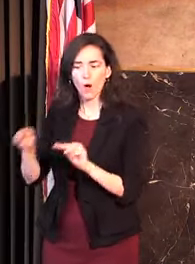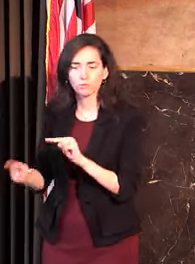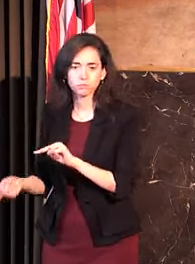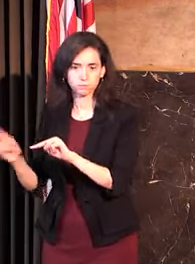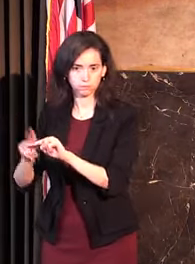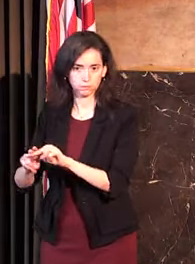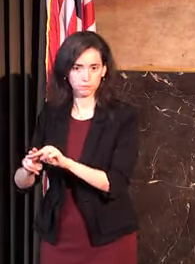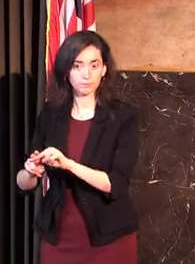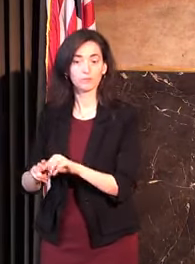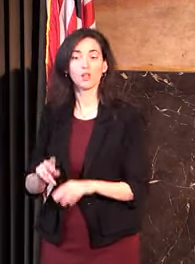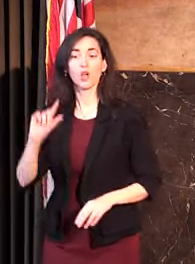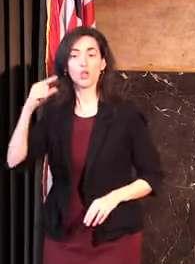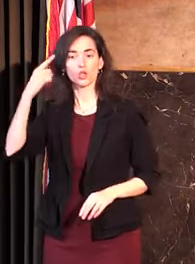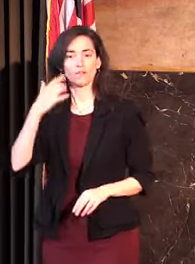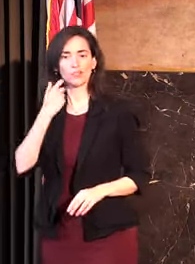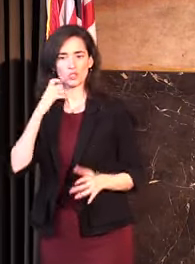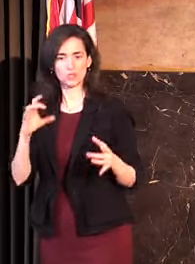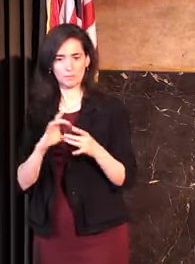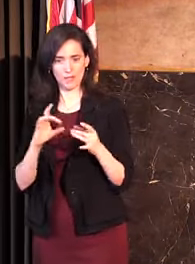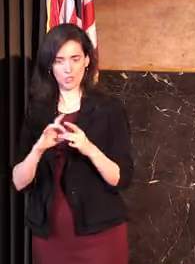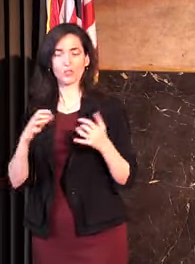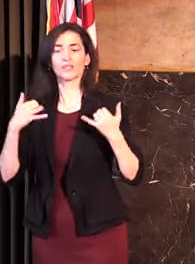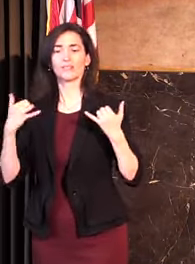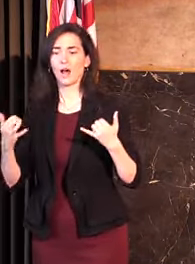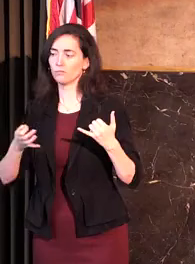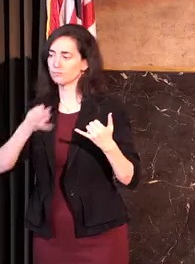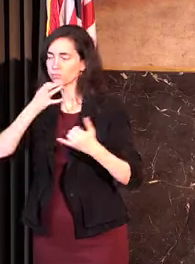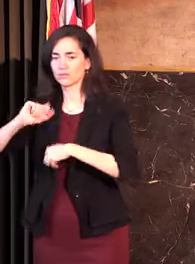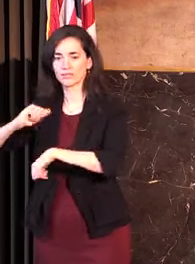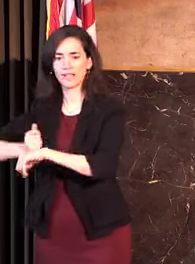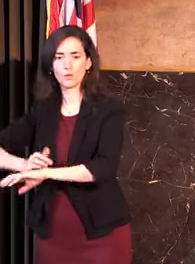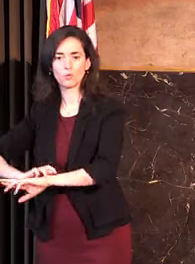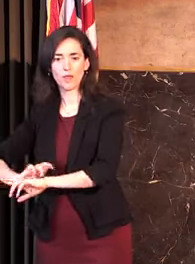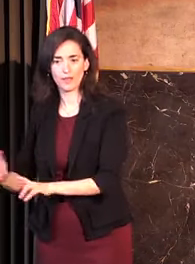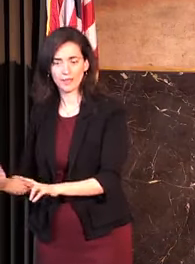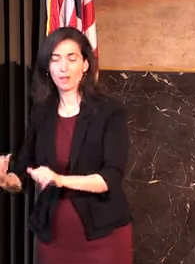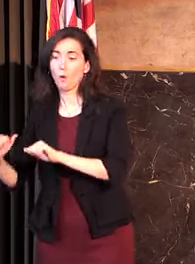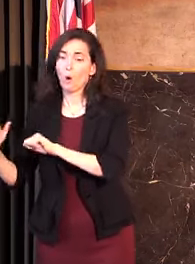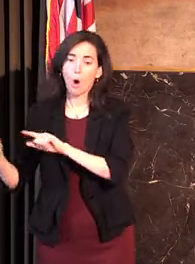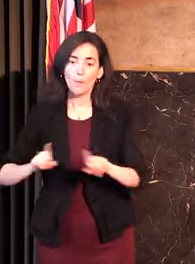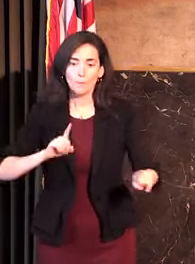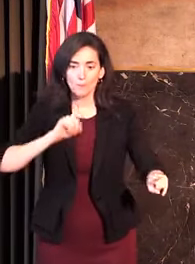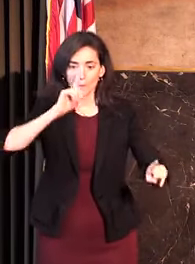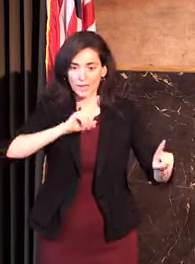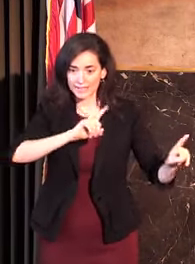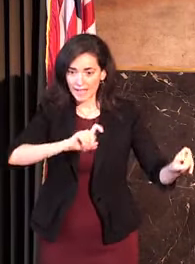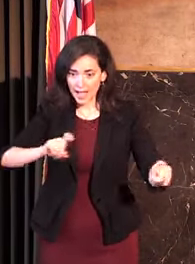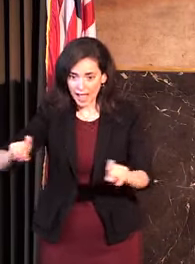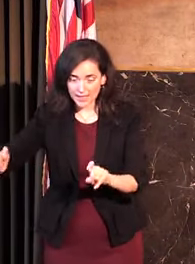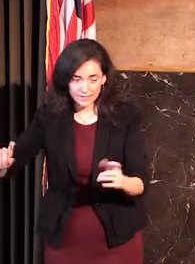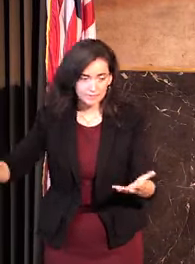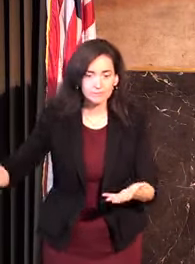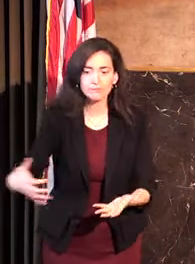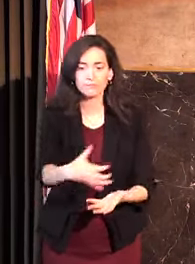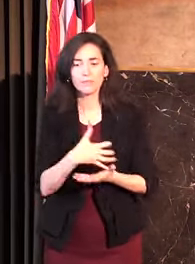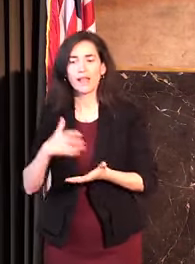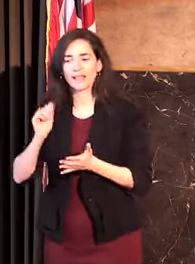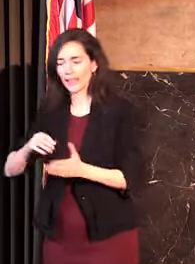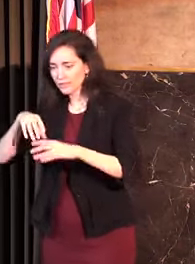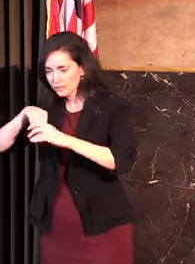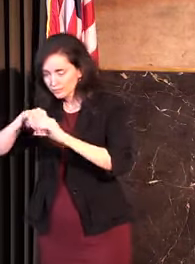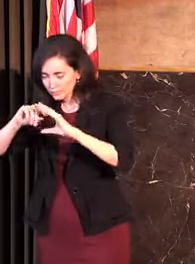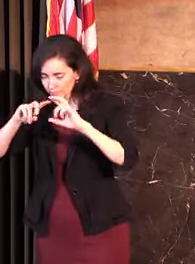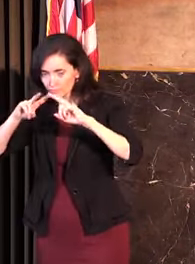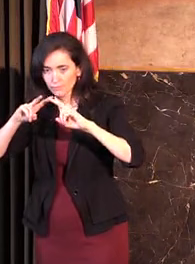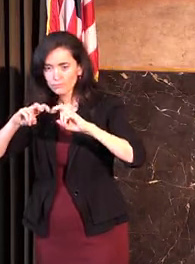now have the capacity to genomically sequence 100% of all the PCR positive tests run in the